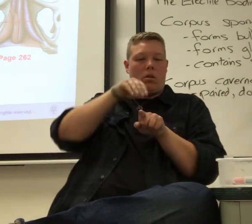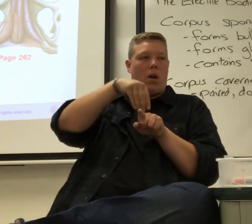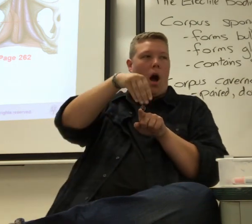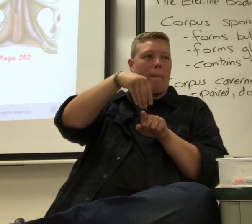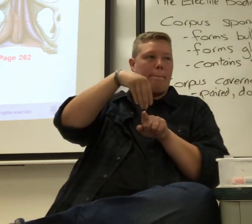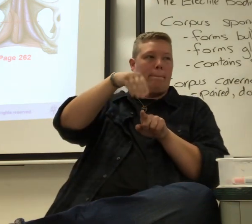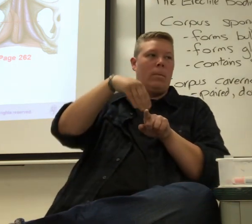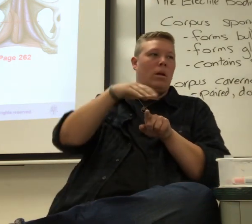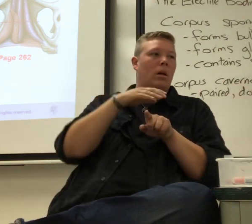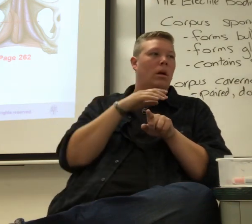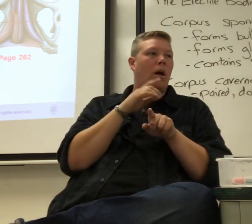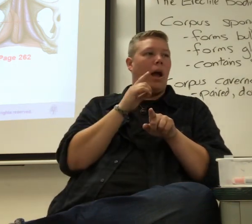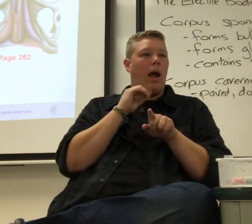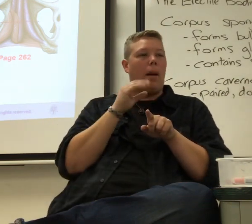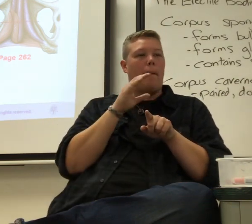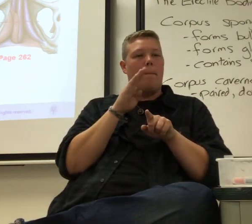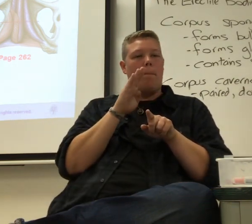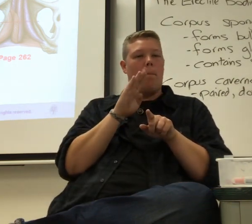Bodies.